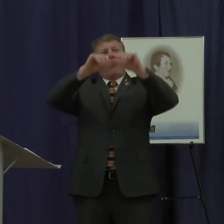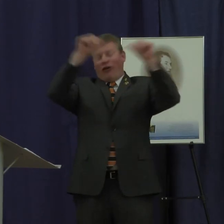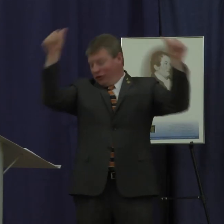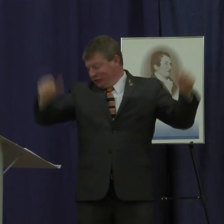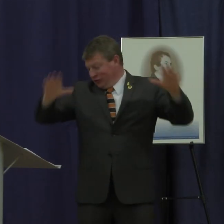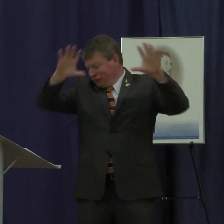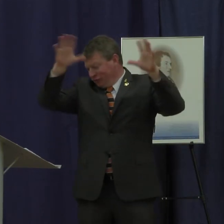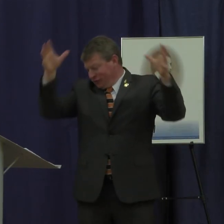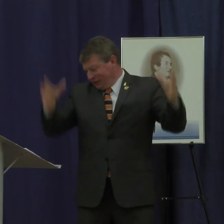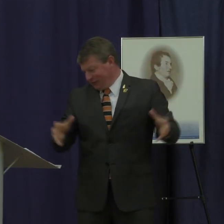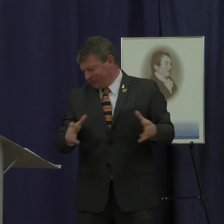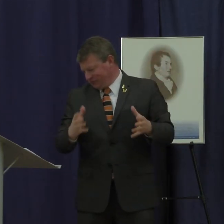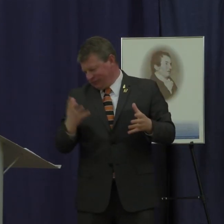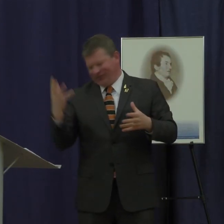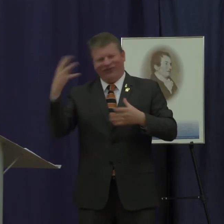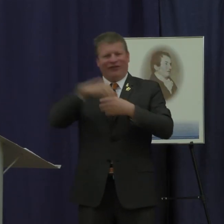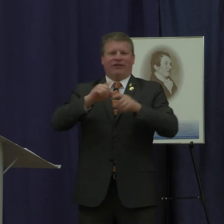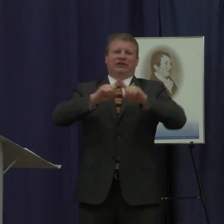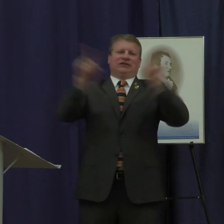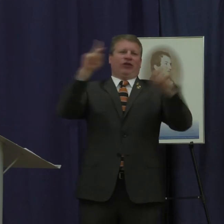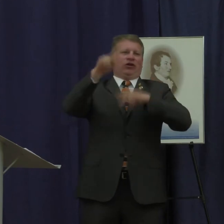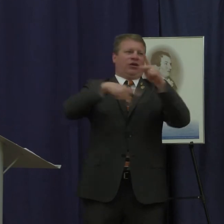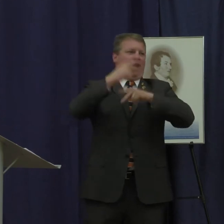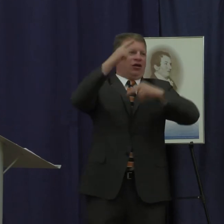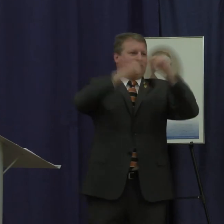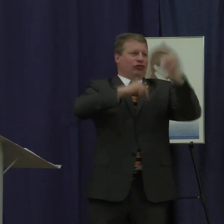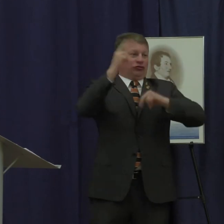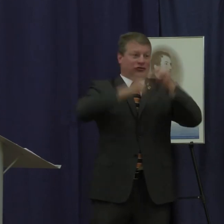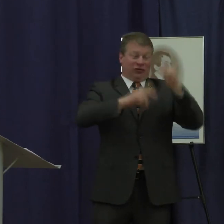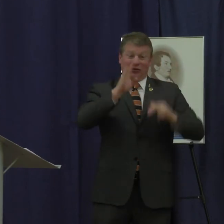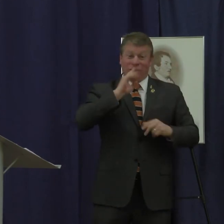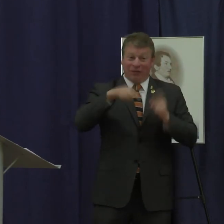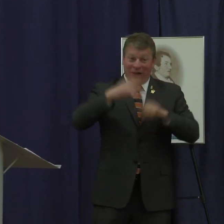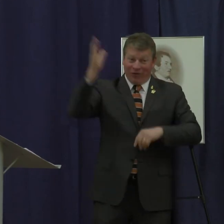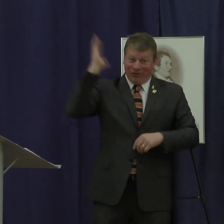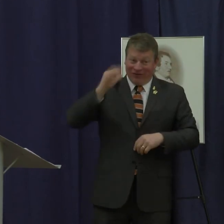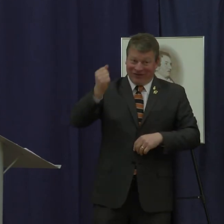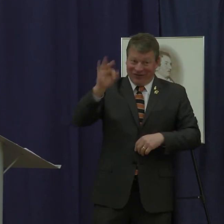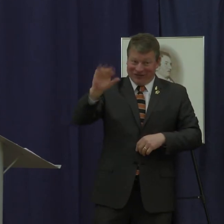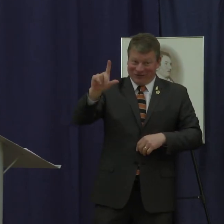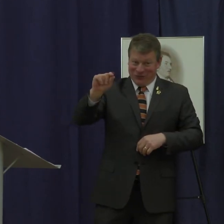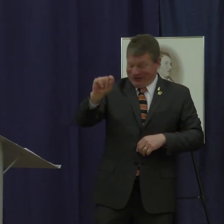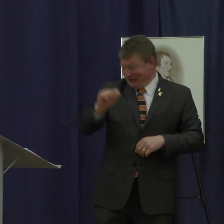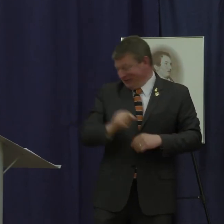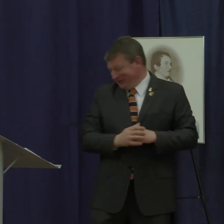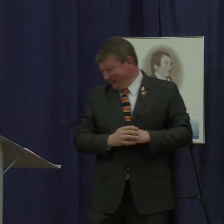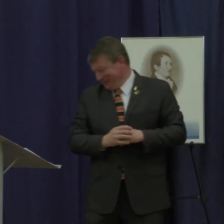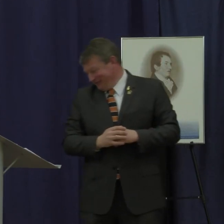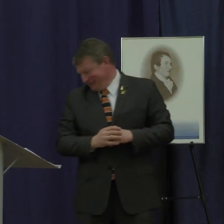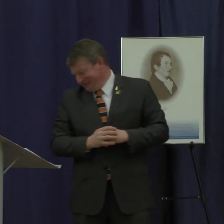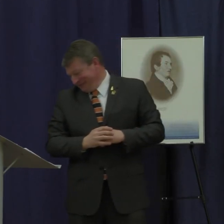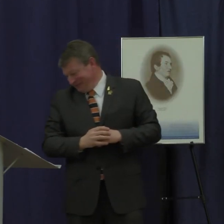Although modern architecture involves a different kind of construction, remember this is from